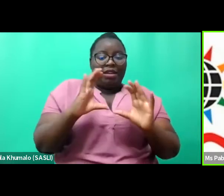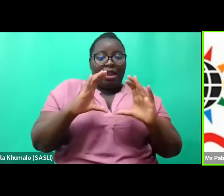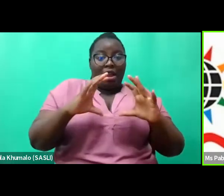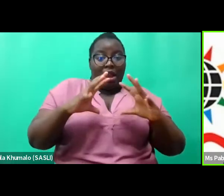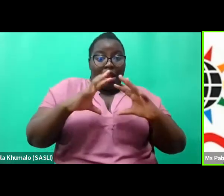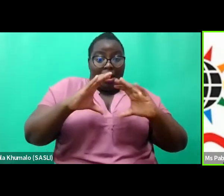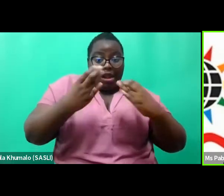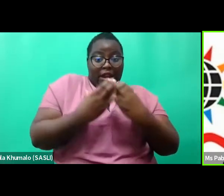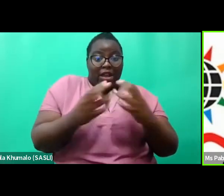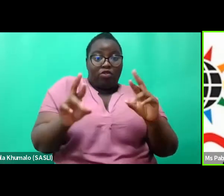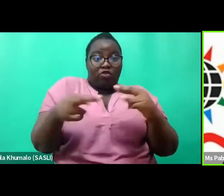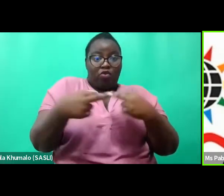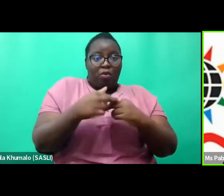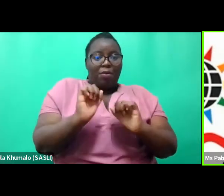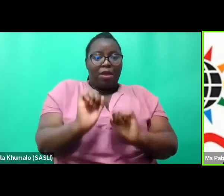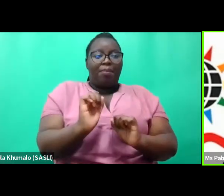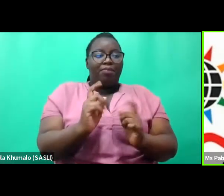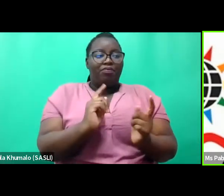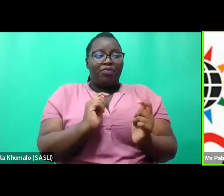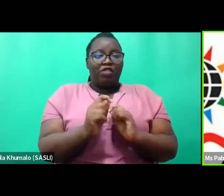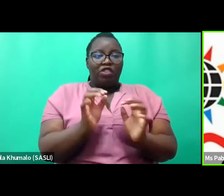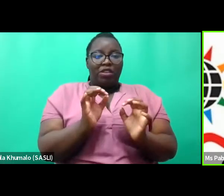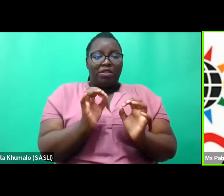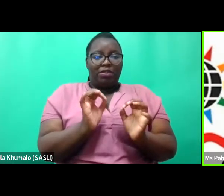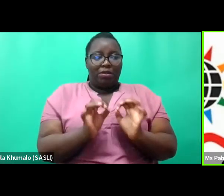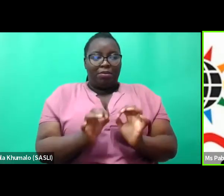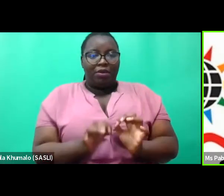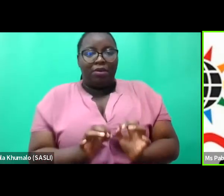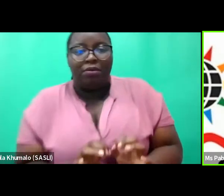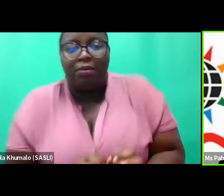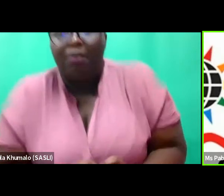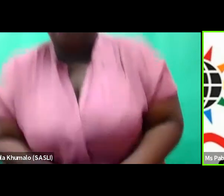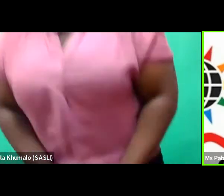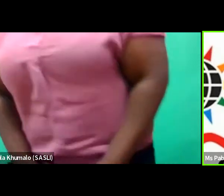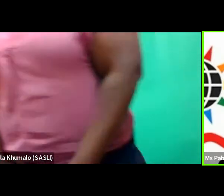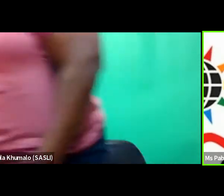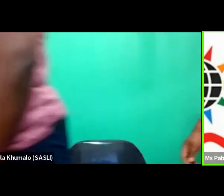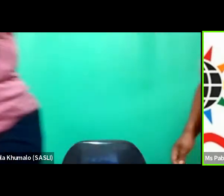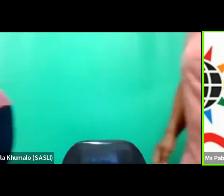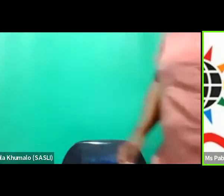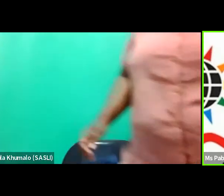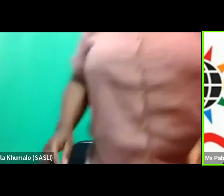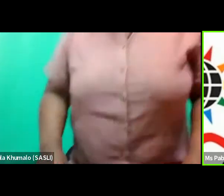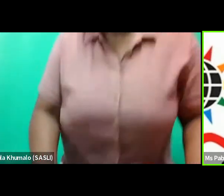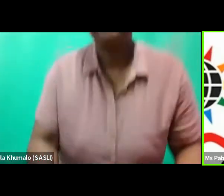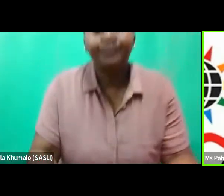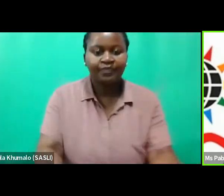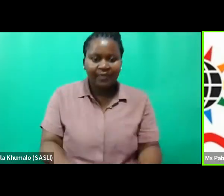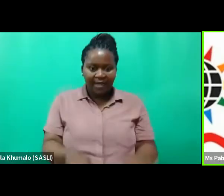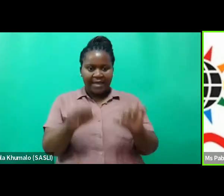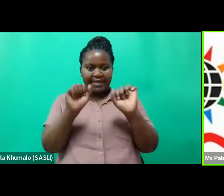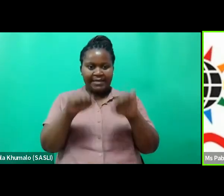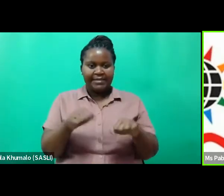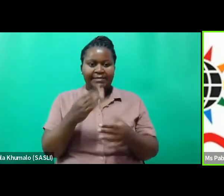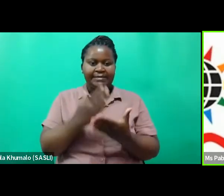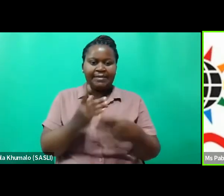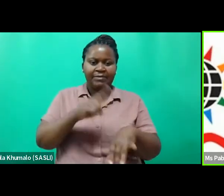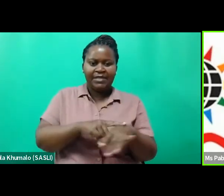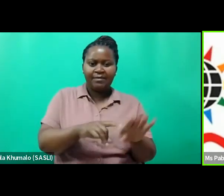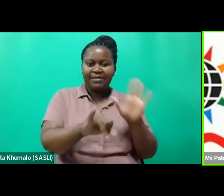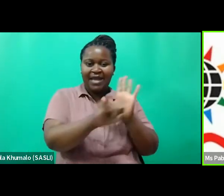Like sometimes, yes, they may not identify students with